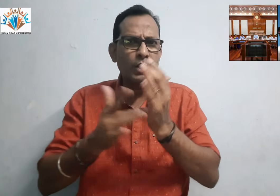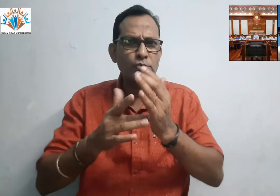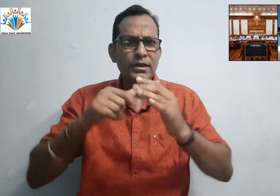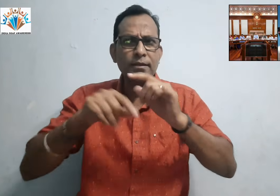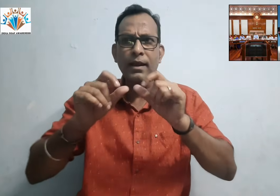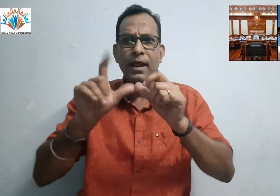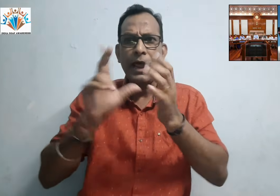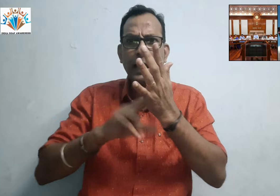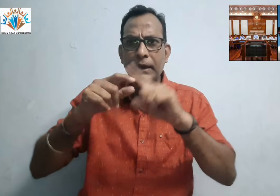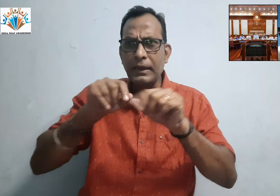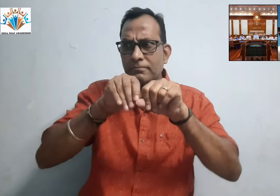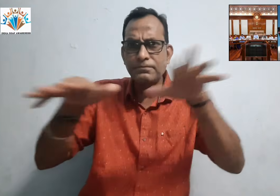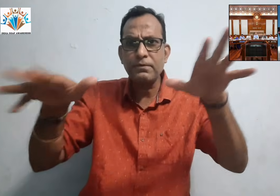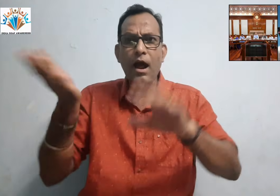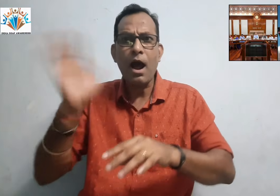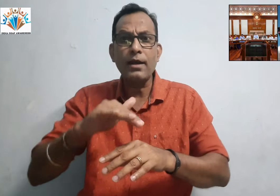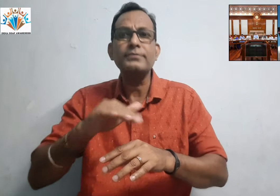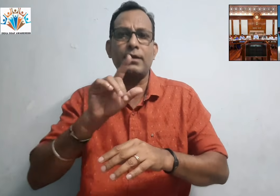was then a link because